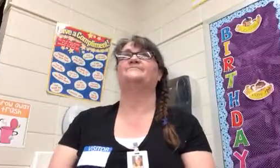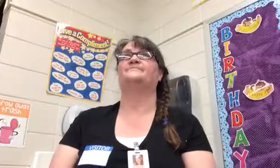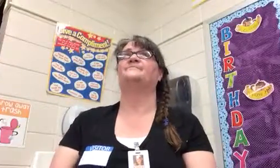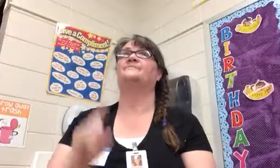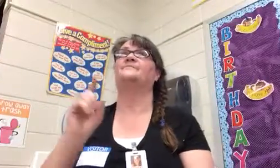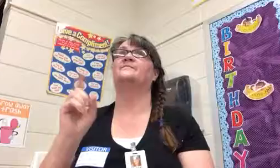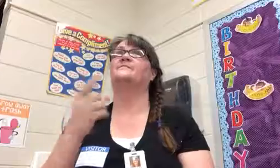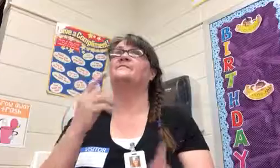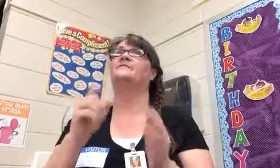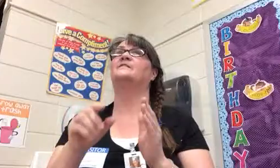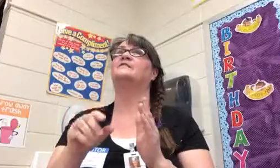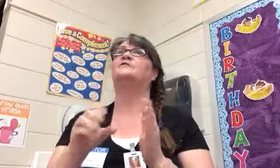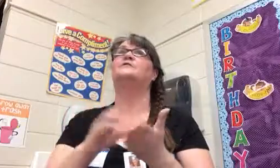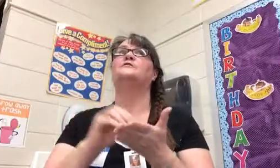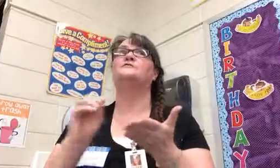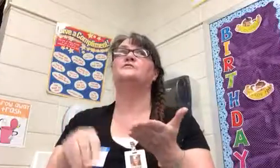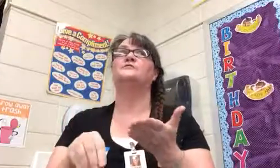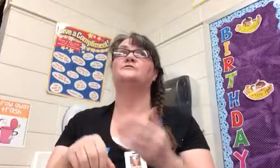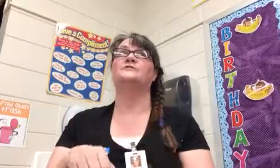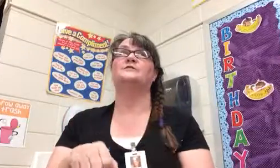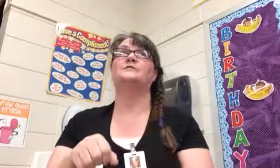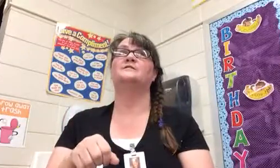name. Say hi, my name is...